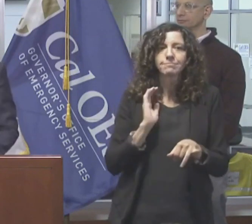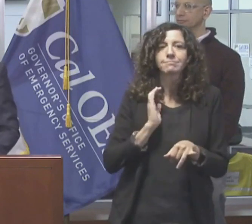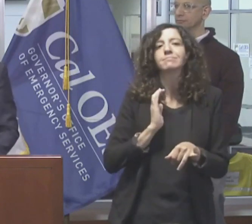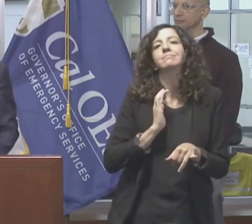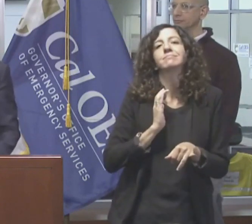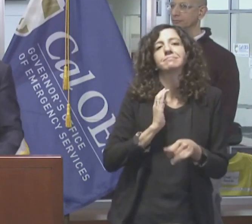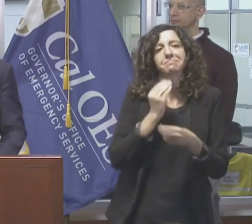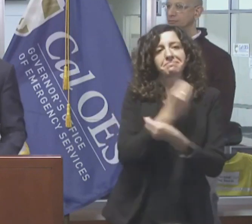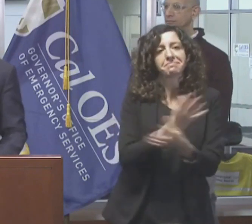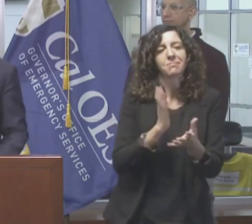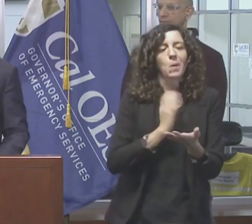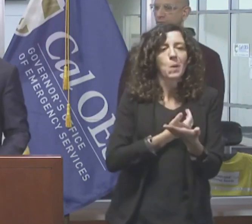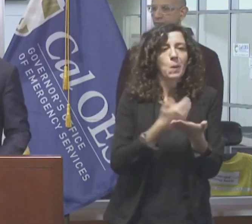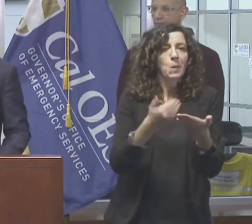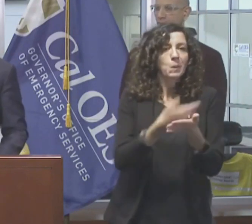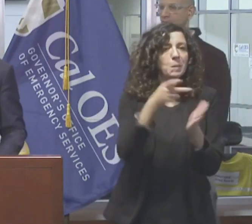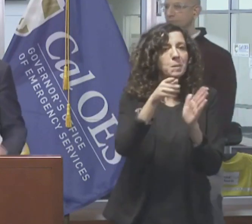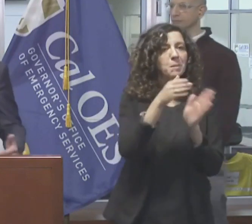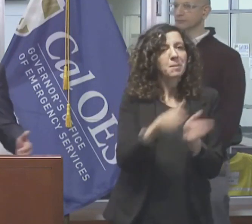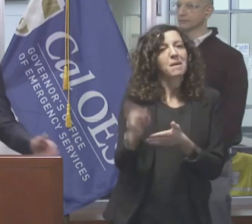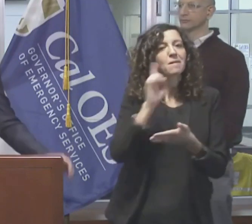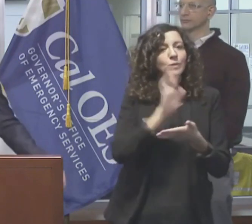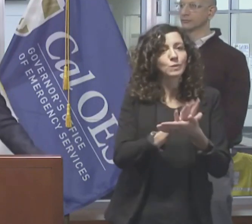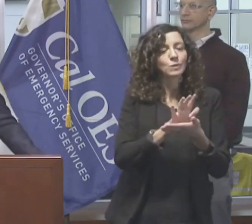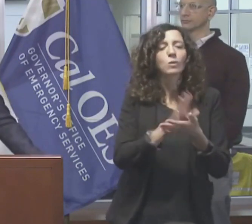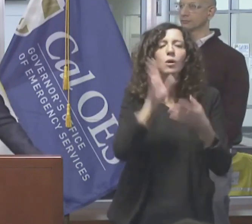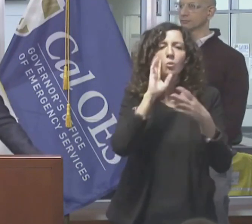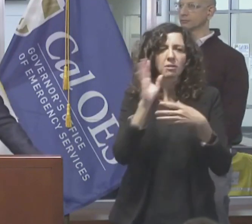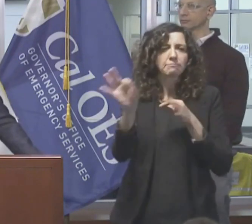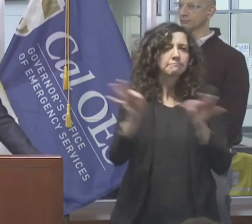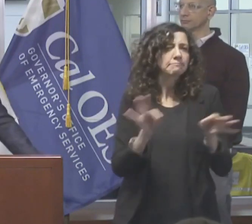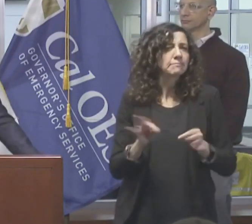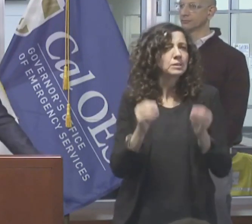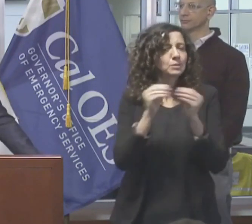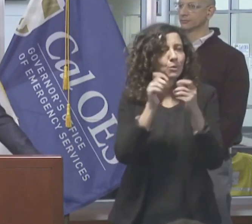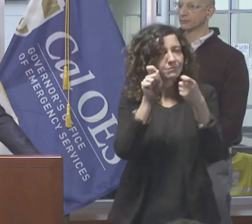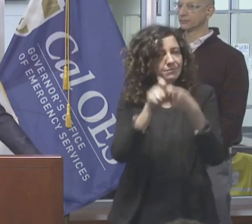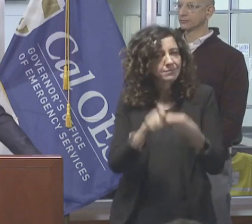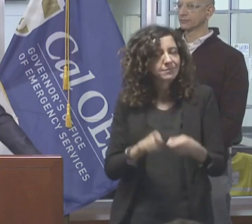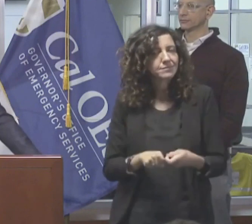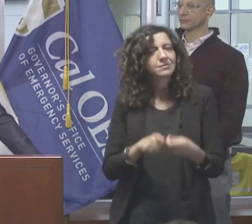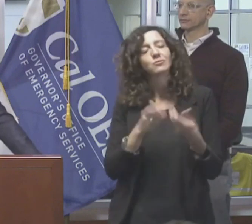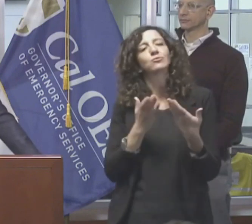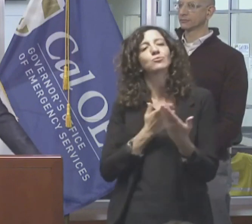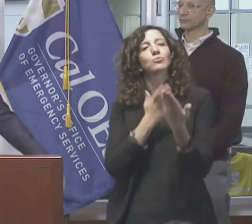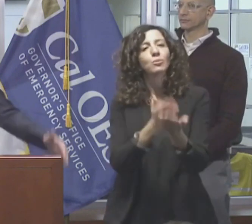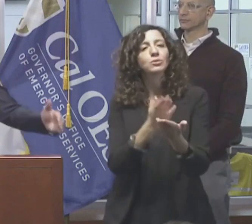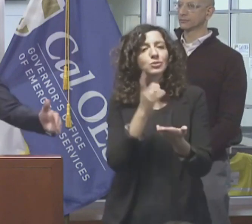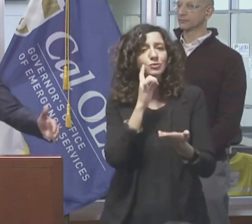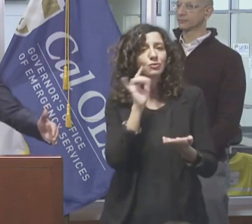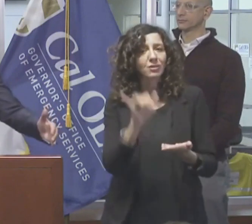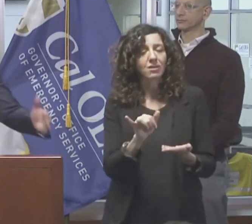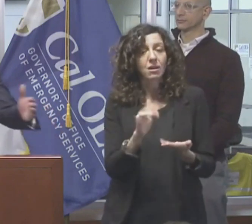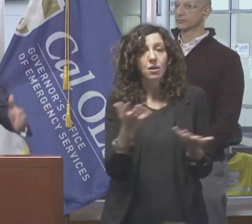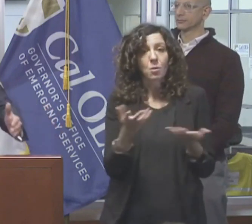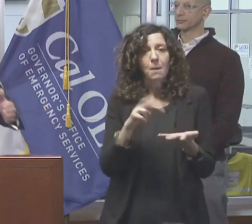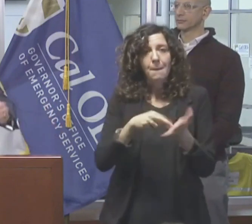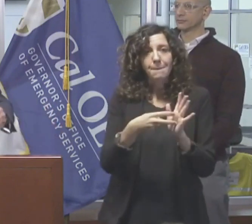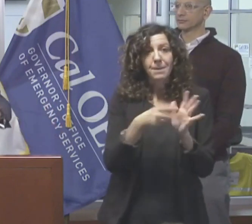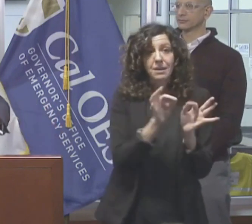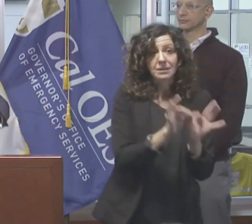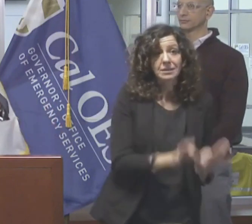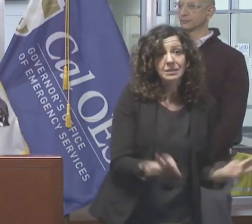these new protocols and plans for our schools. They'll be coming out with new detailed recommendations on essential